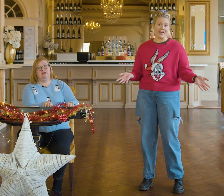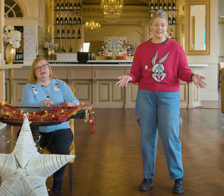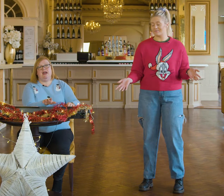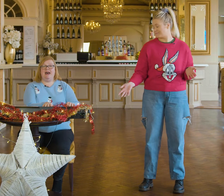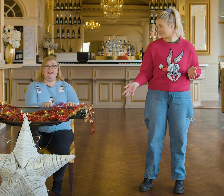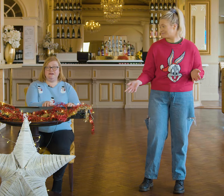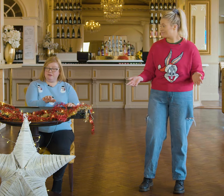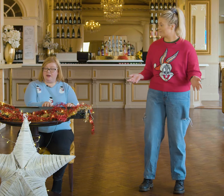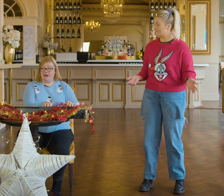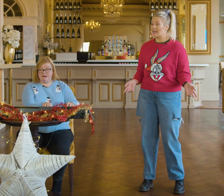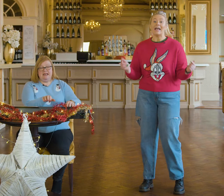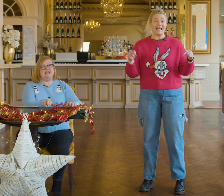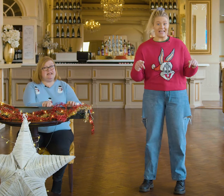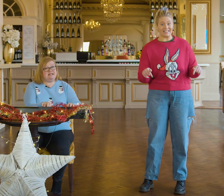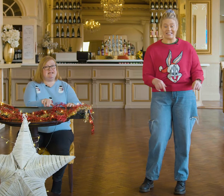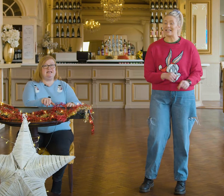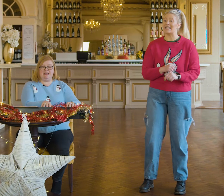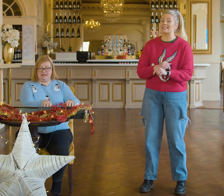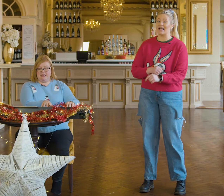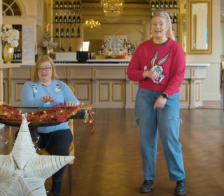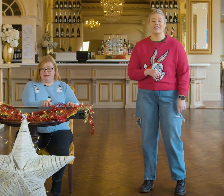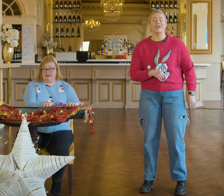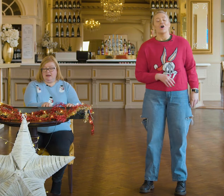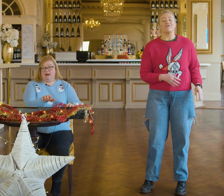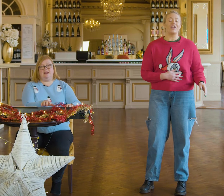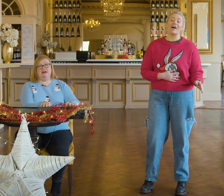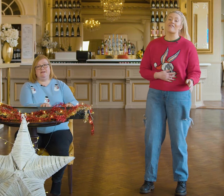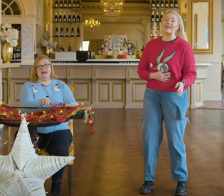fun. having fun. It's the season of love and